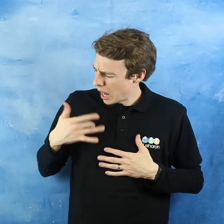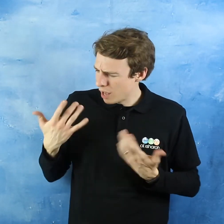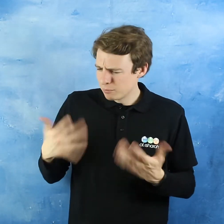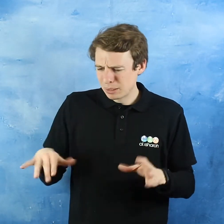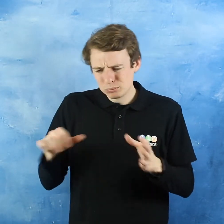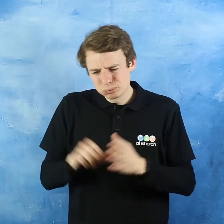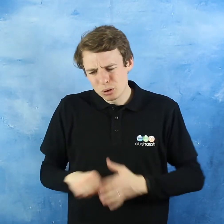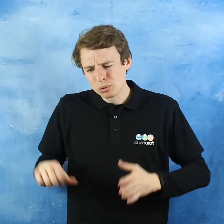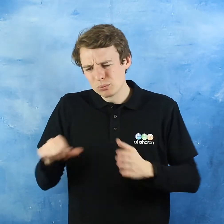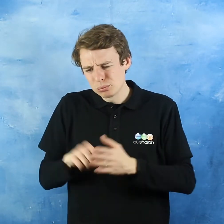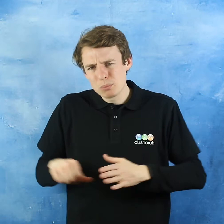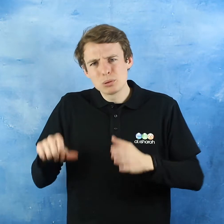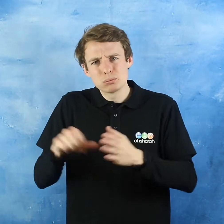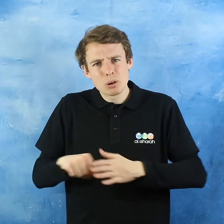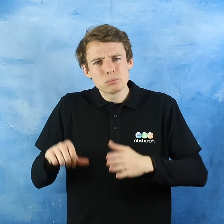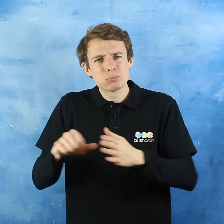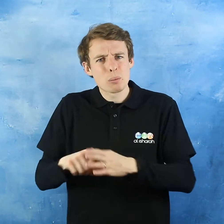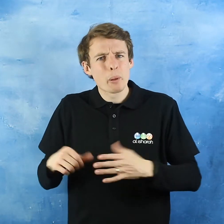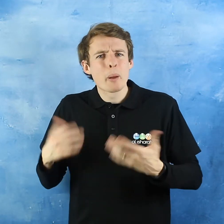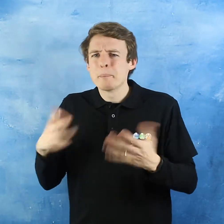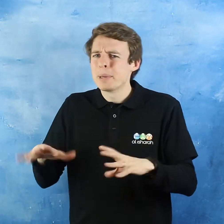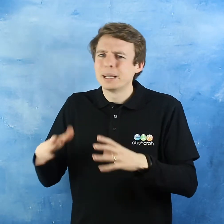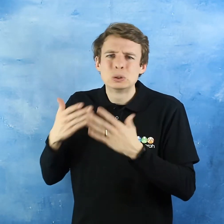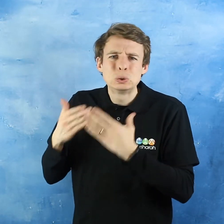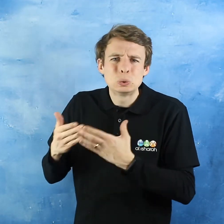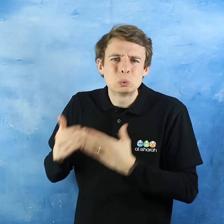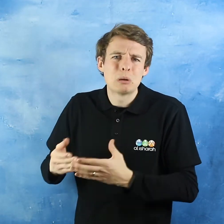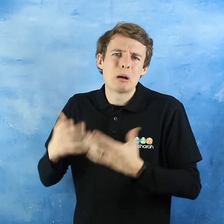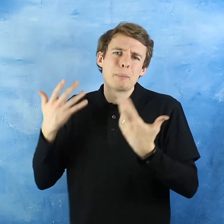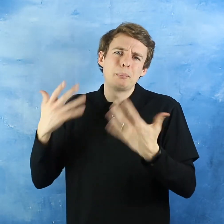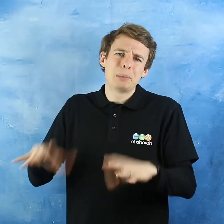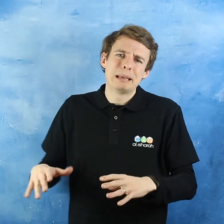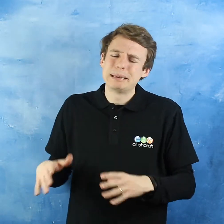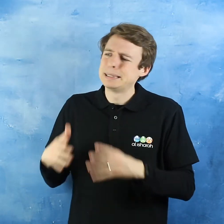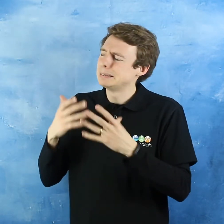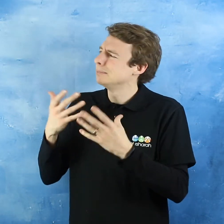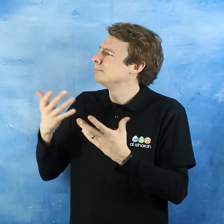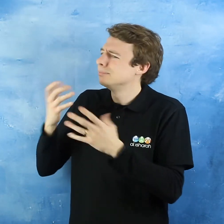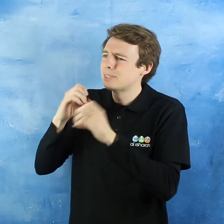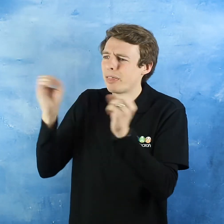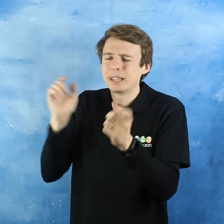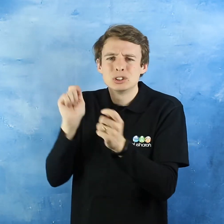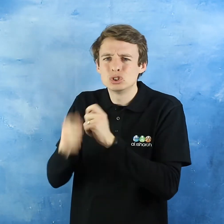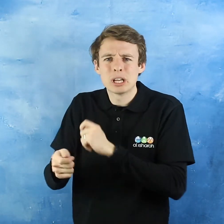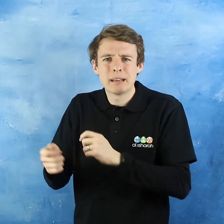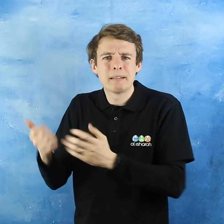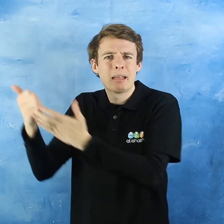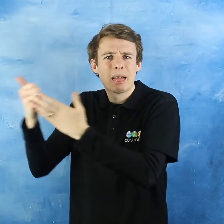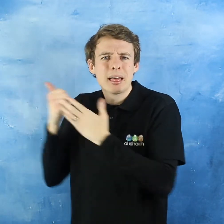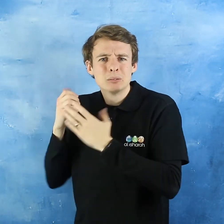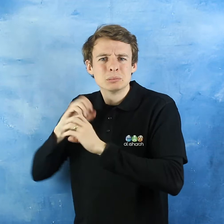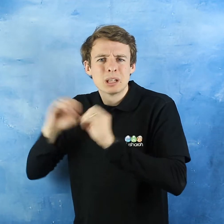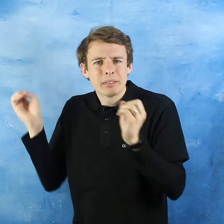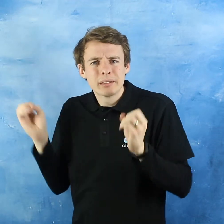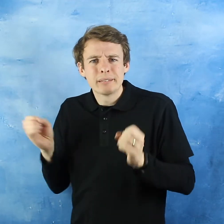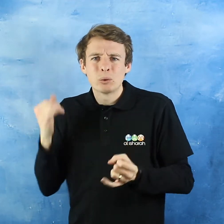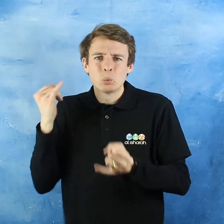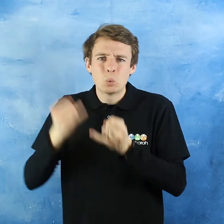did tahajjud as well, made dua, but nothing is changing. Even worse thing come. As if he's complaining about Allah to me.